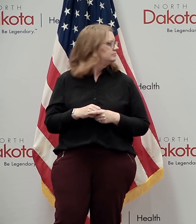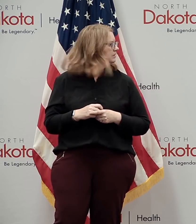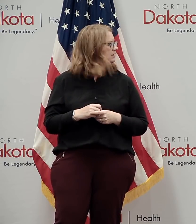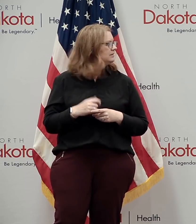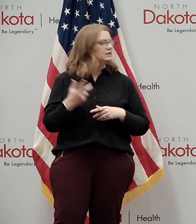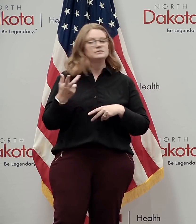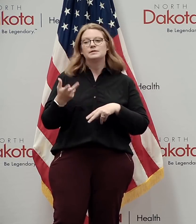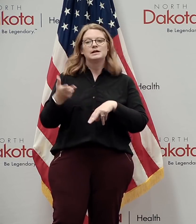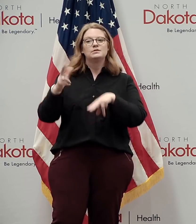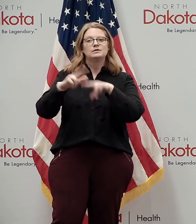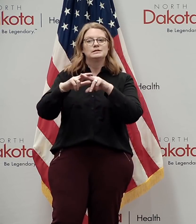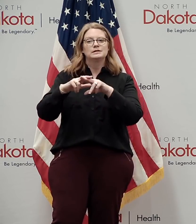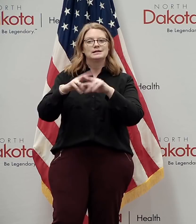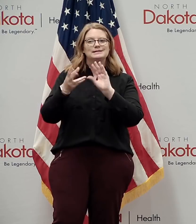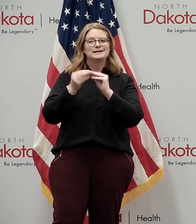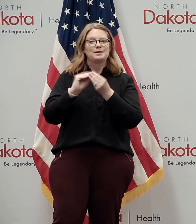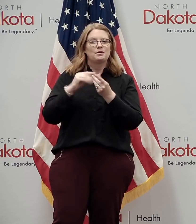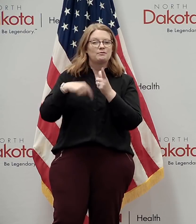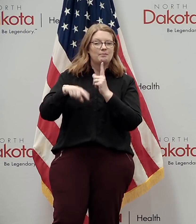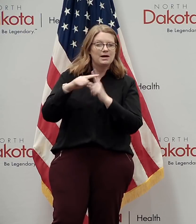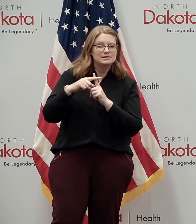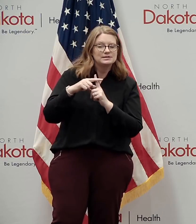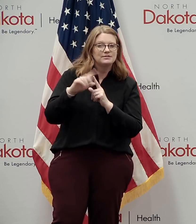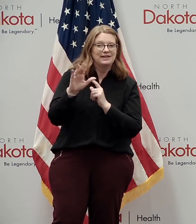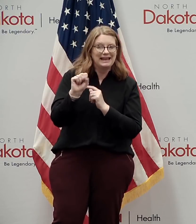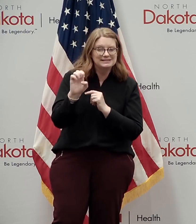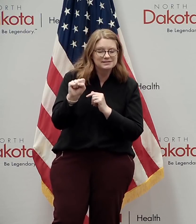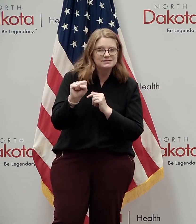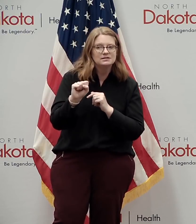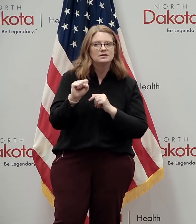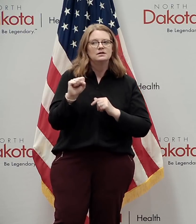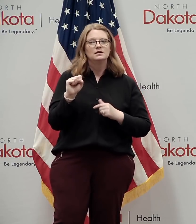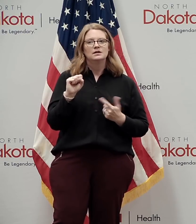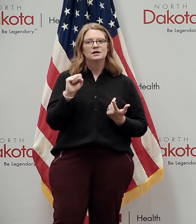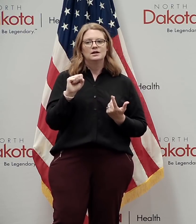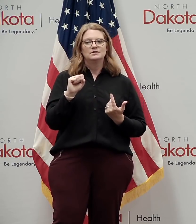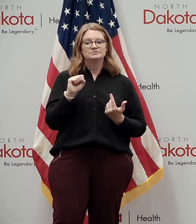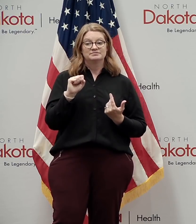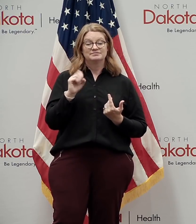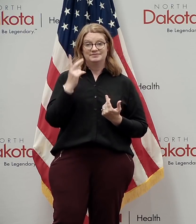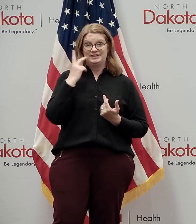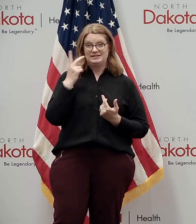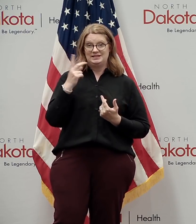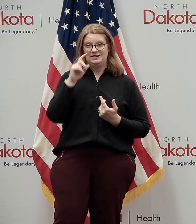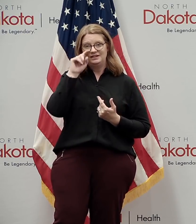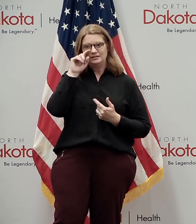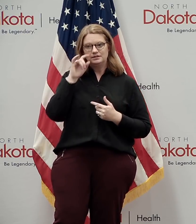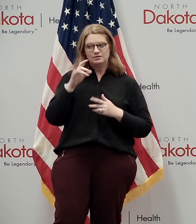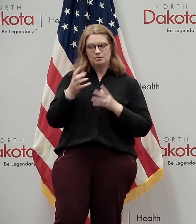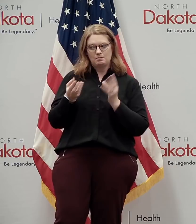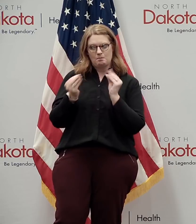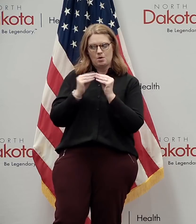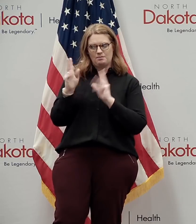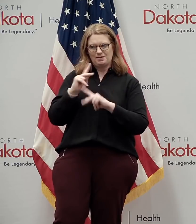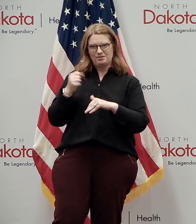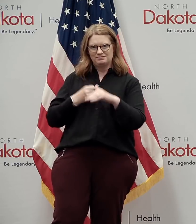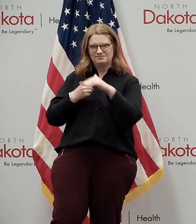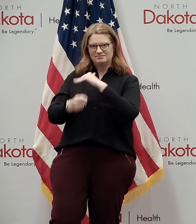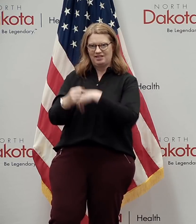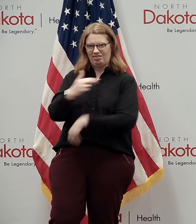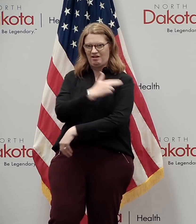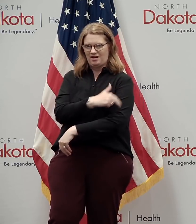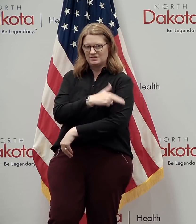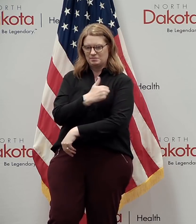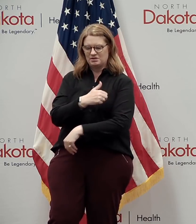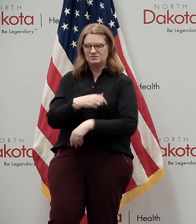slight increase in the positivity rate. We're seeing this disturbing trend and increase in hospitalization. We're seeing